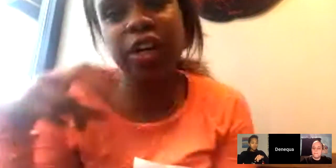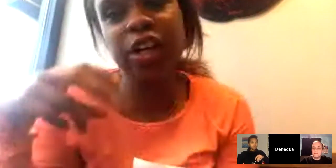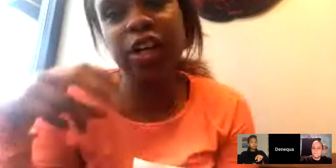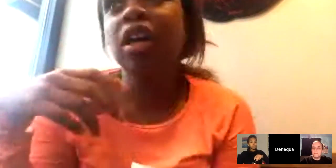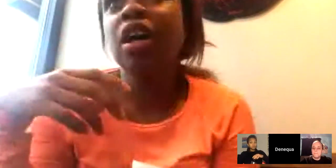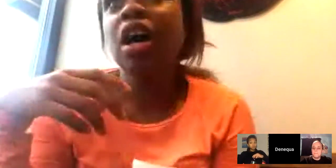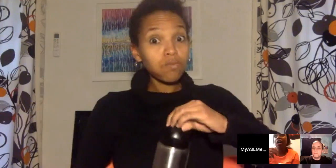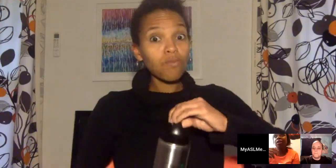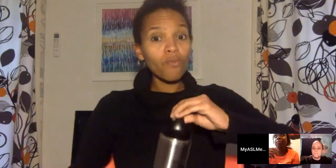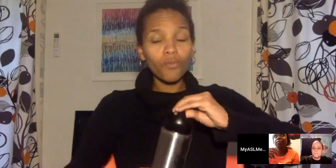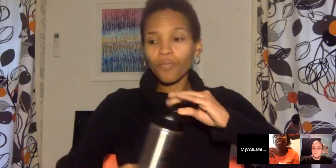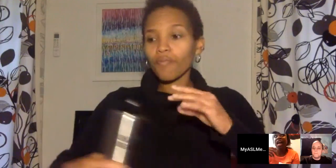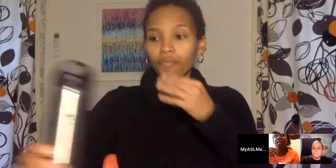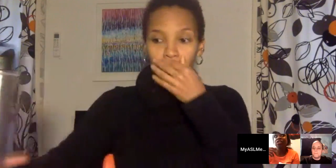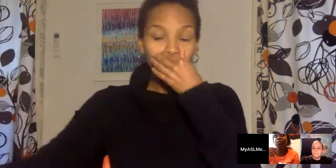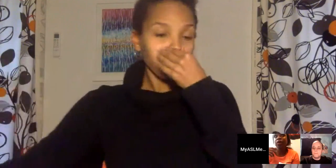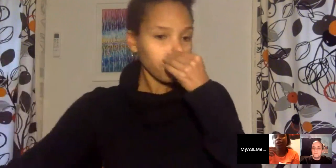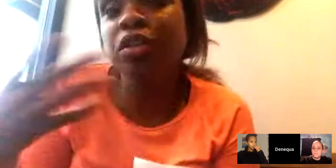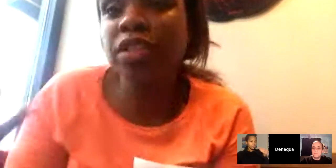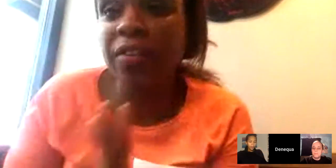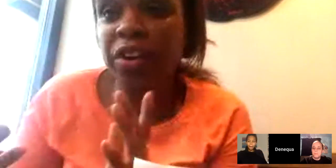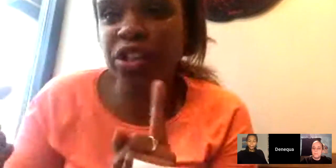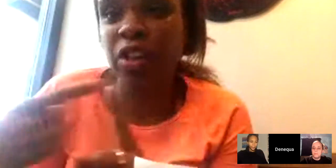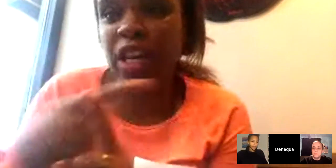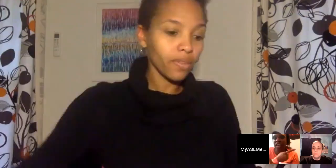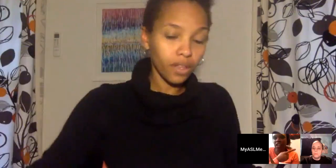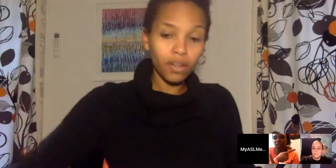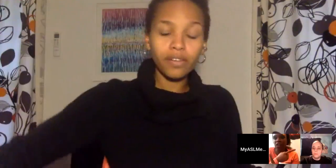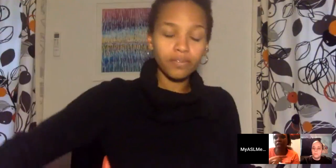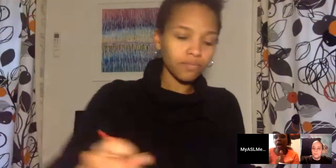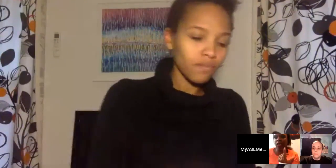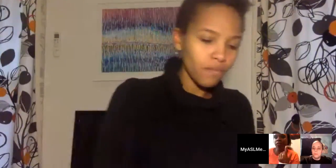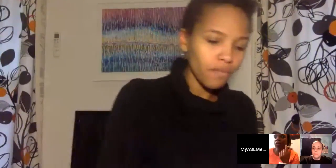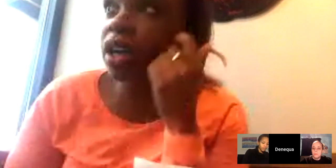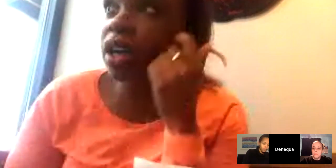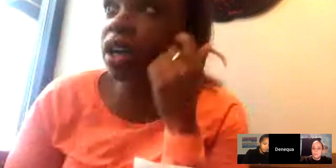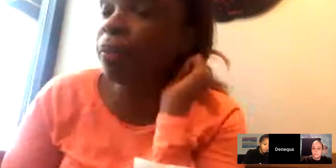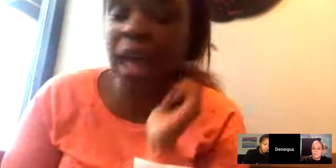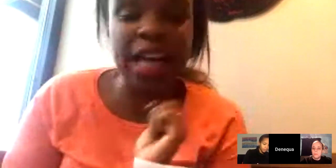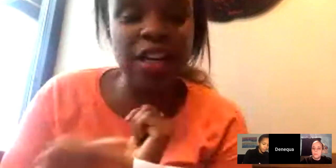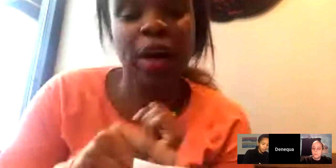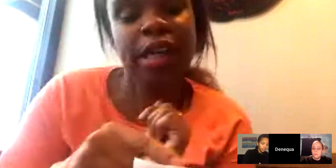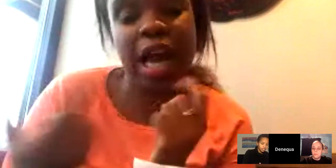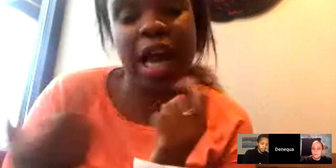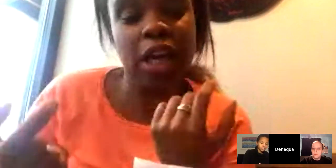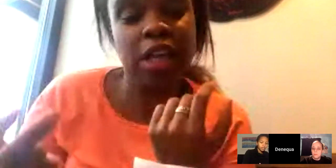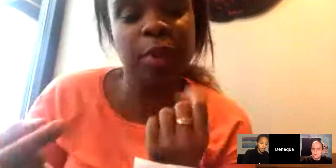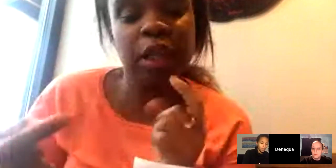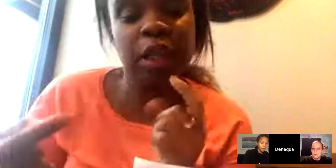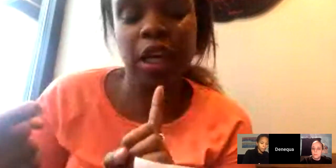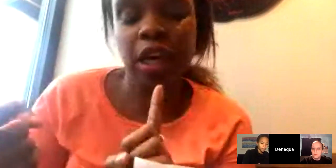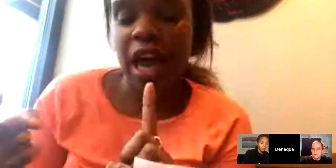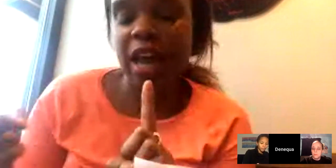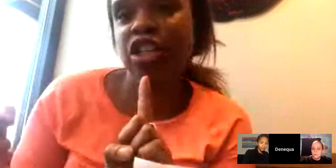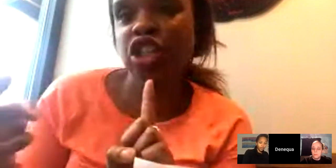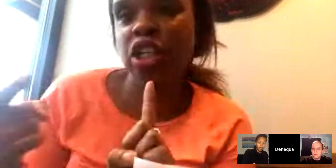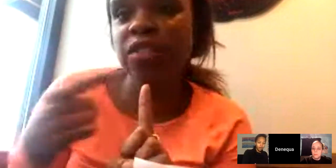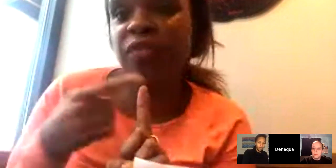her signs were a little different, so they kind of threw me off. I didn't write down this, but like, I think she does